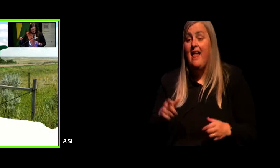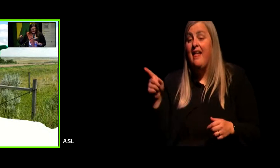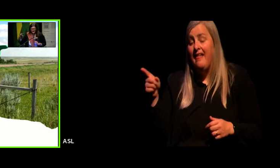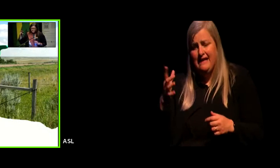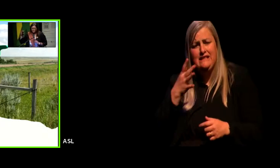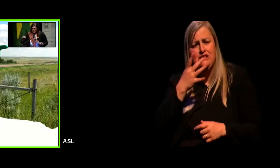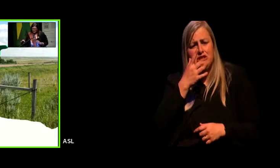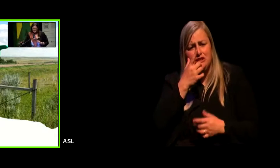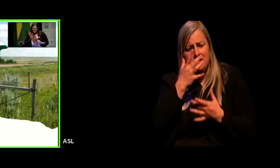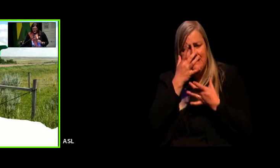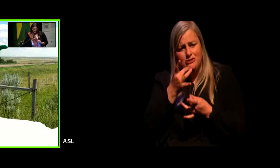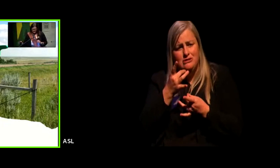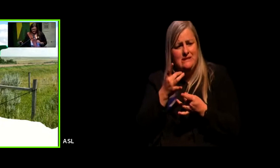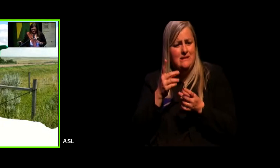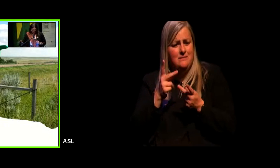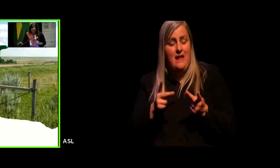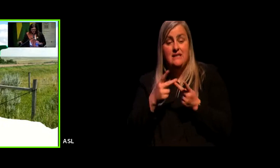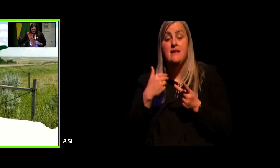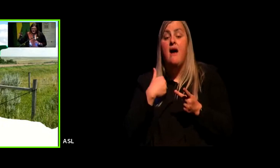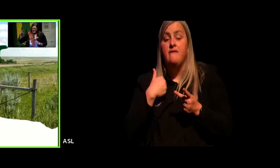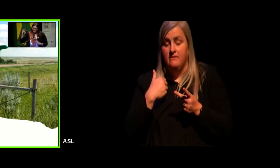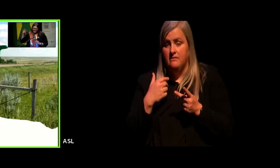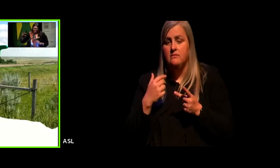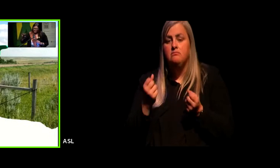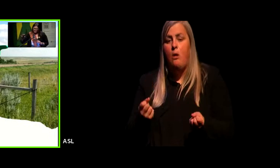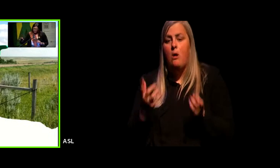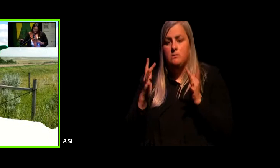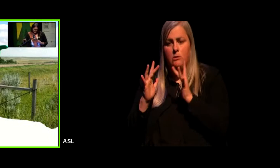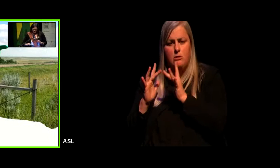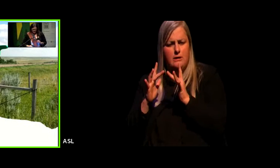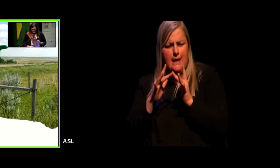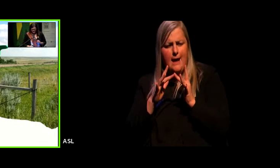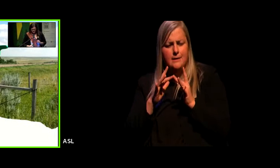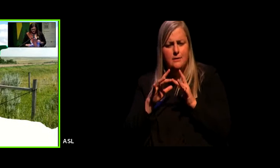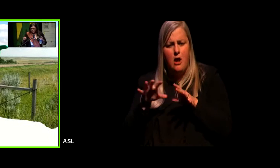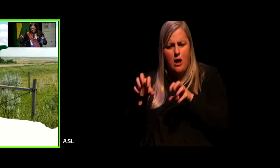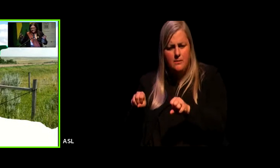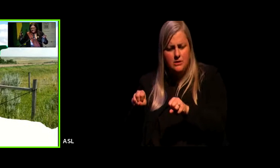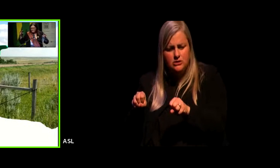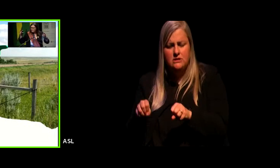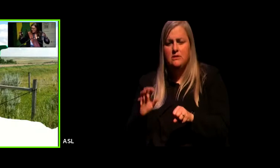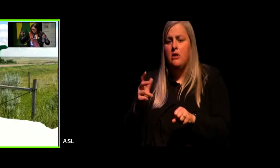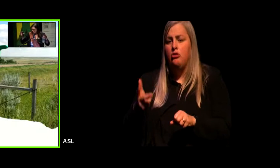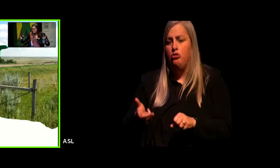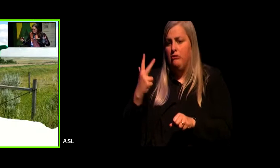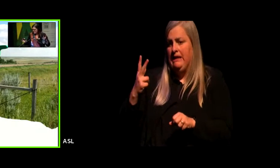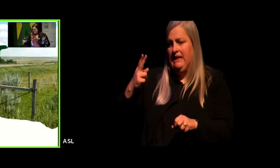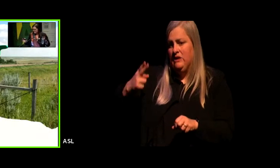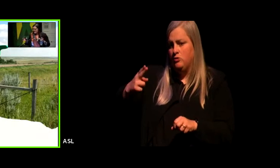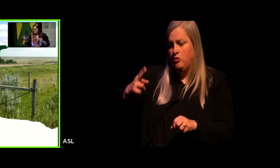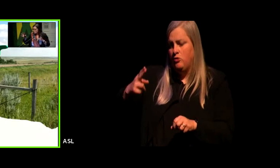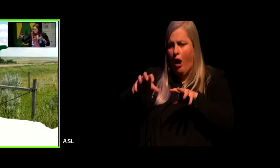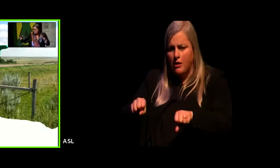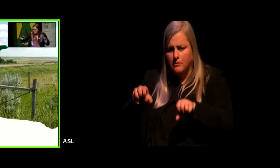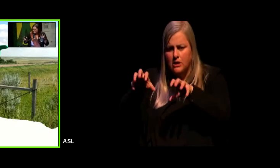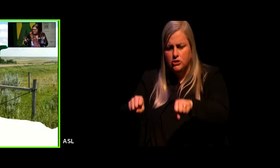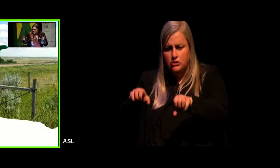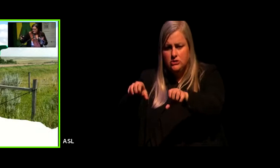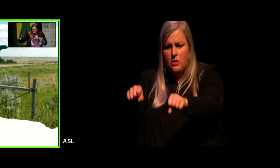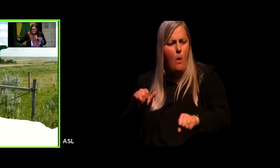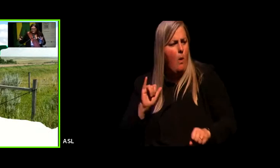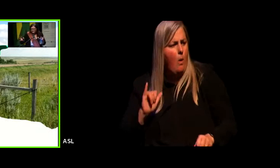So it had a pre-contact occupation and then 3 historic occupations. So from an archaeological perspective, you're like, ooh, 3